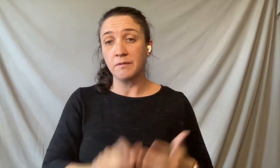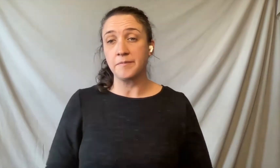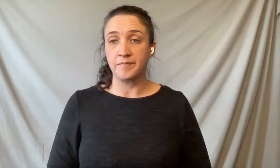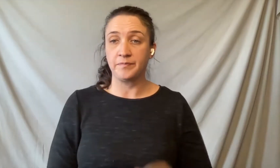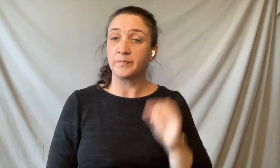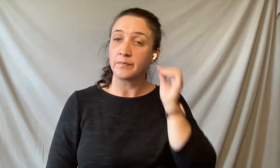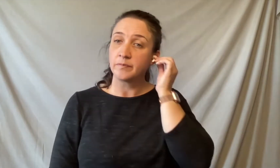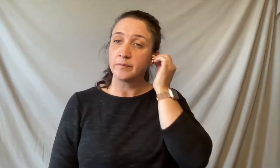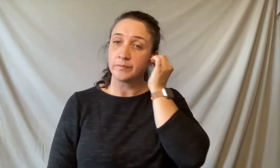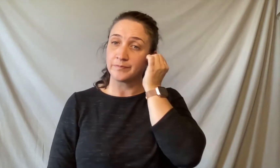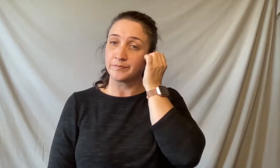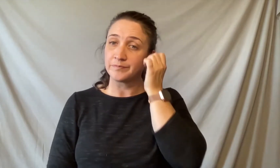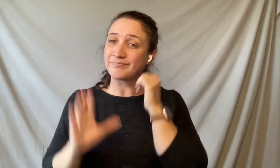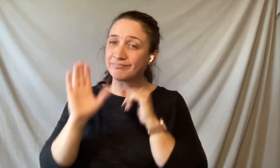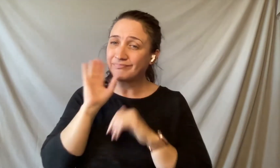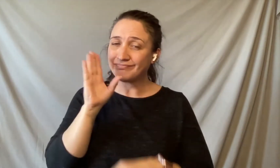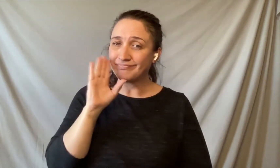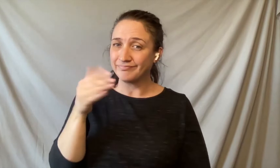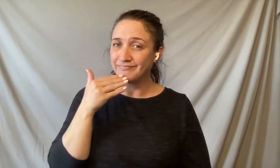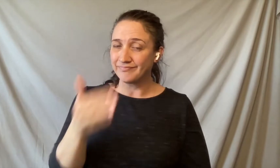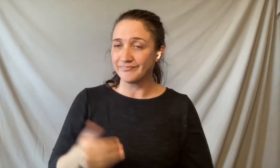Hi, thanks. My